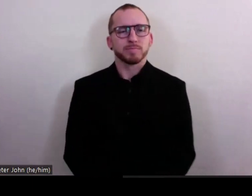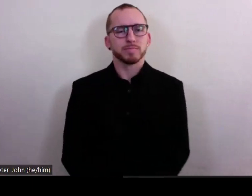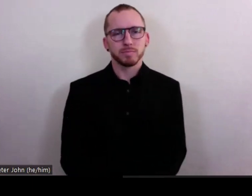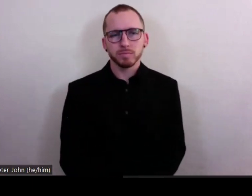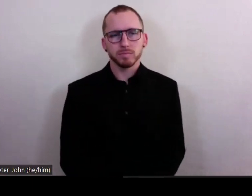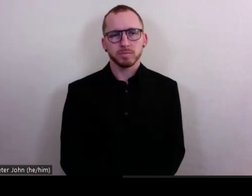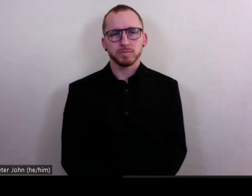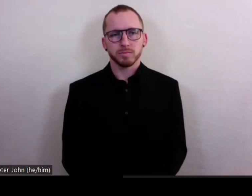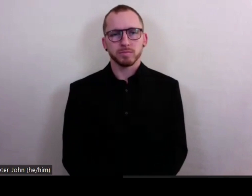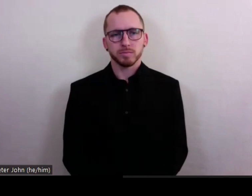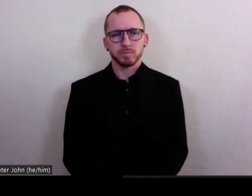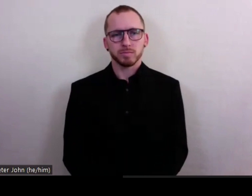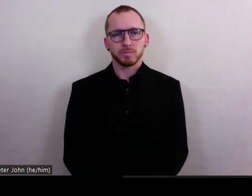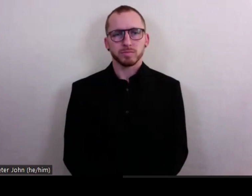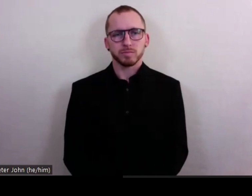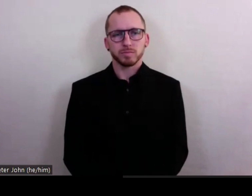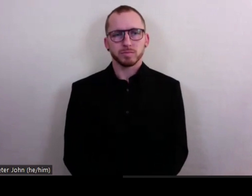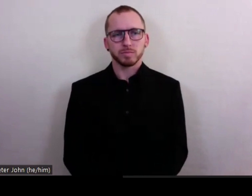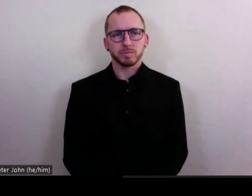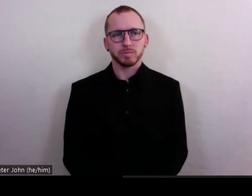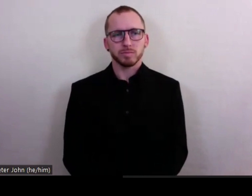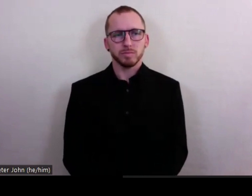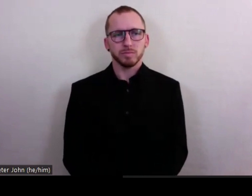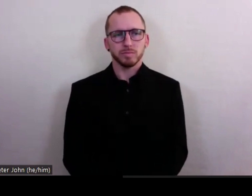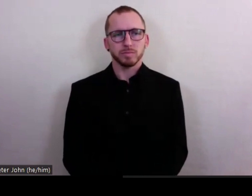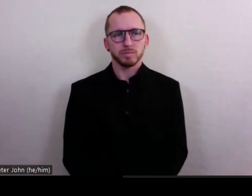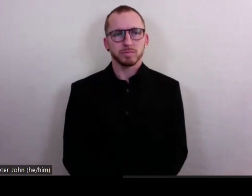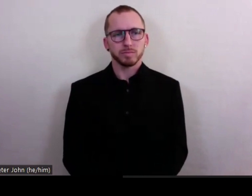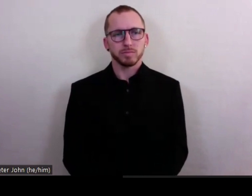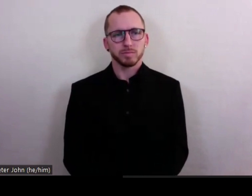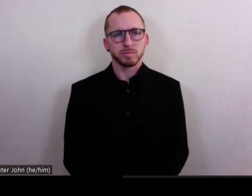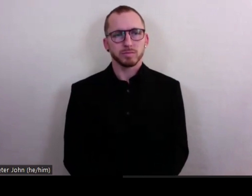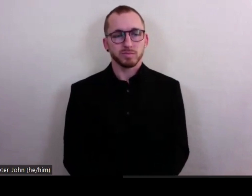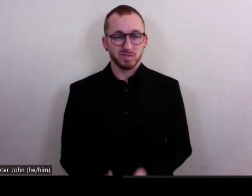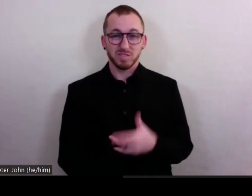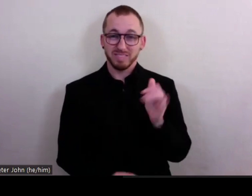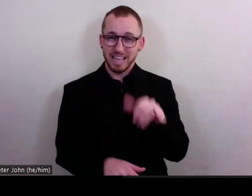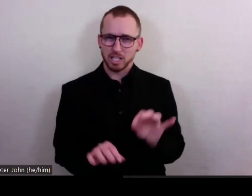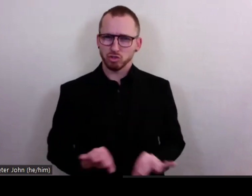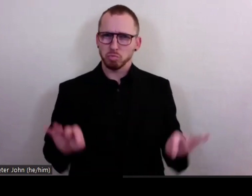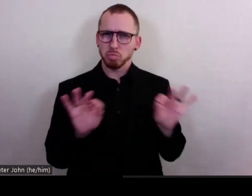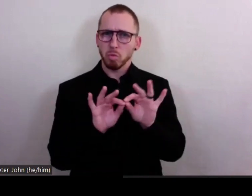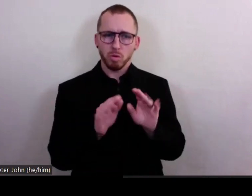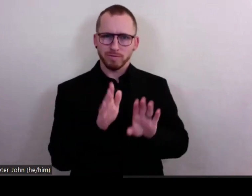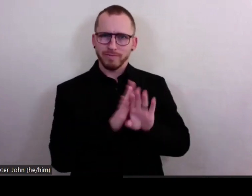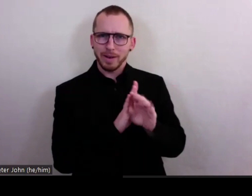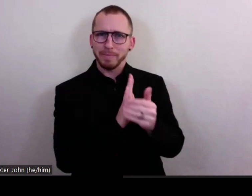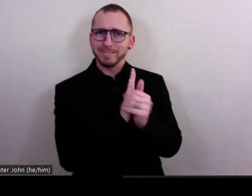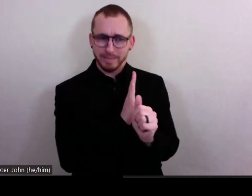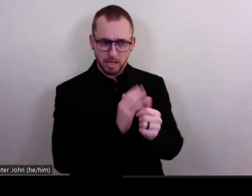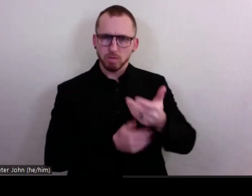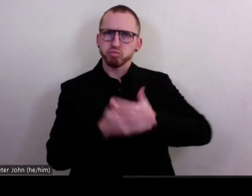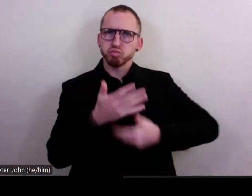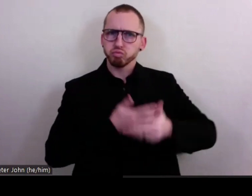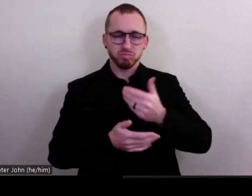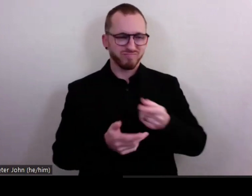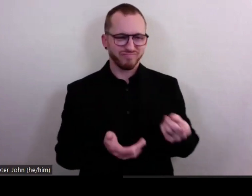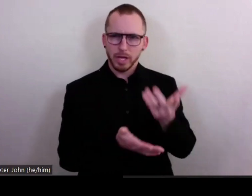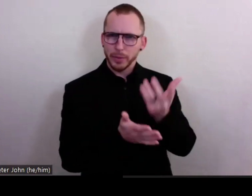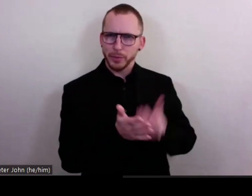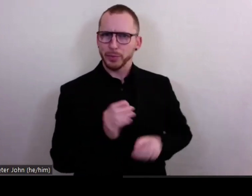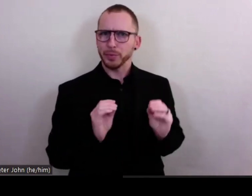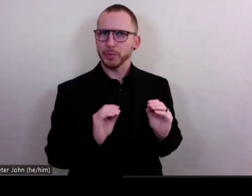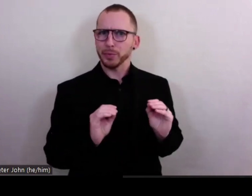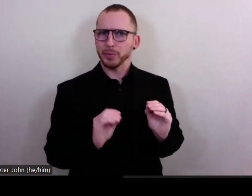a crucial skill in their development, which is their play. Feeding issues. We may see hoarding and gorging, or you may